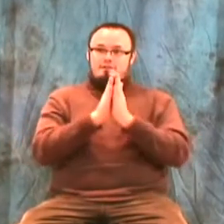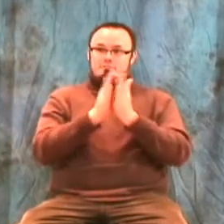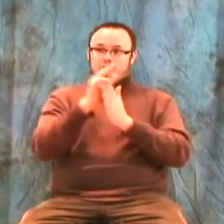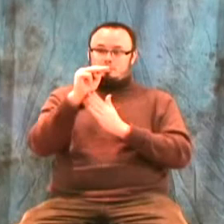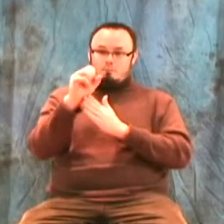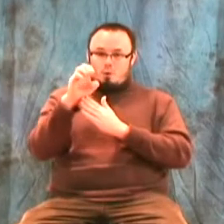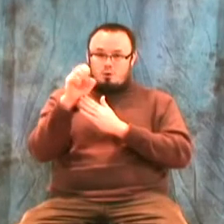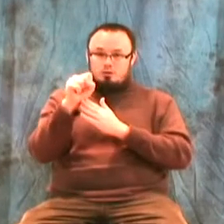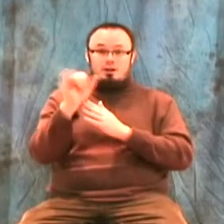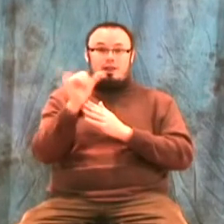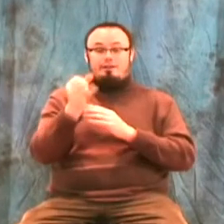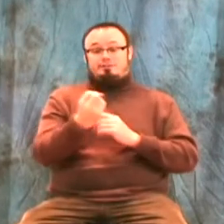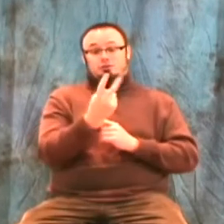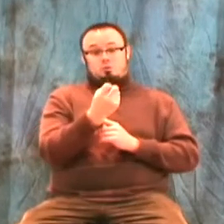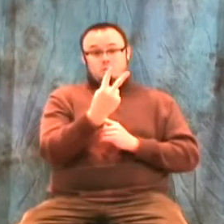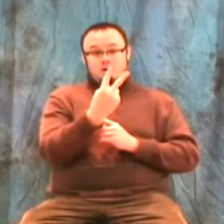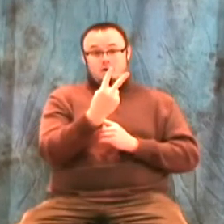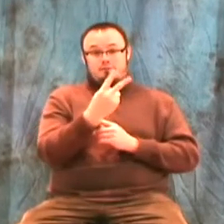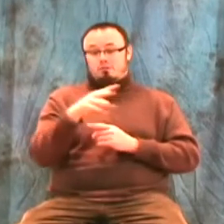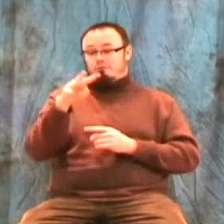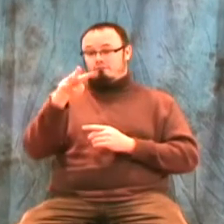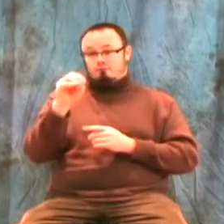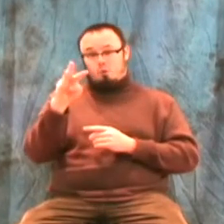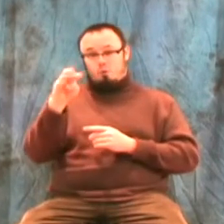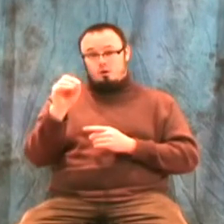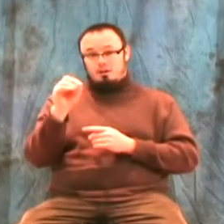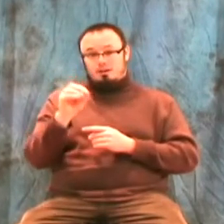like 12, 40, and 70.